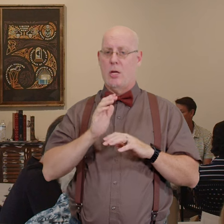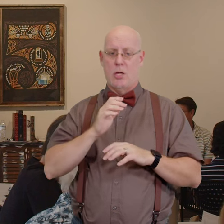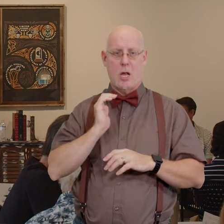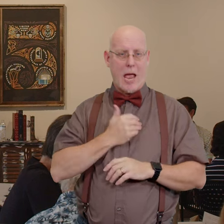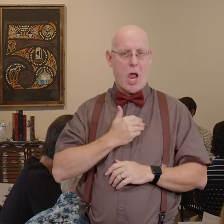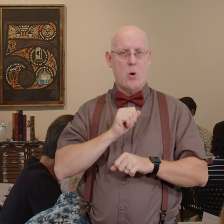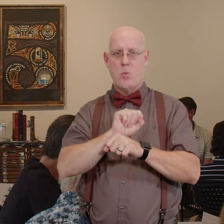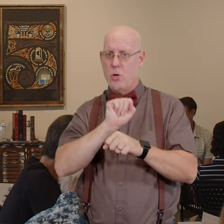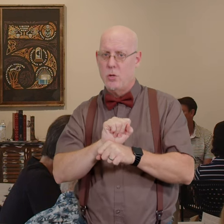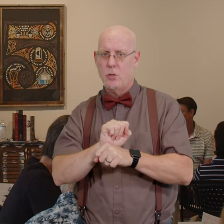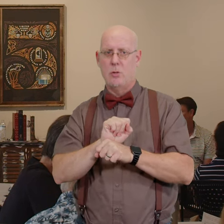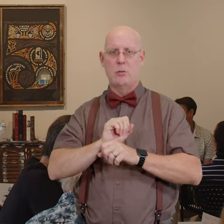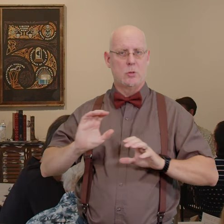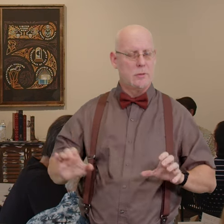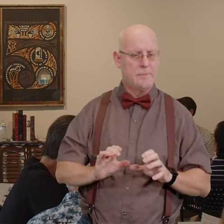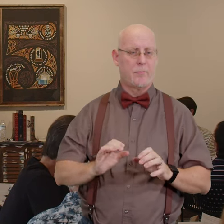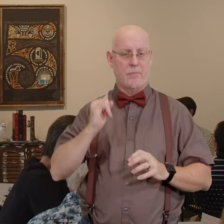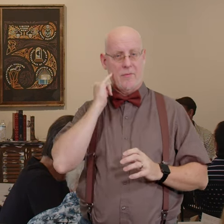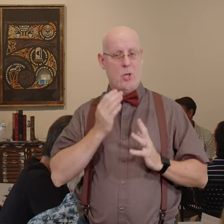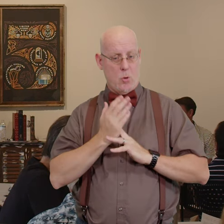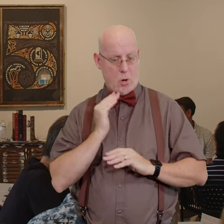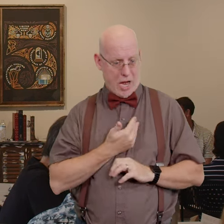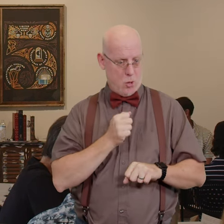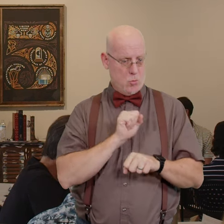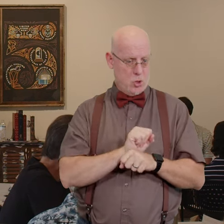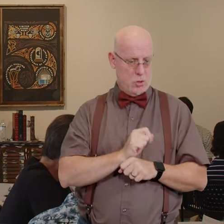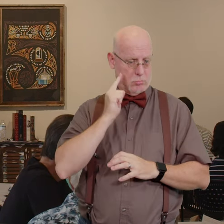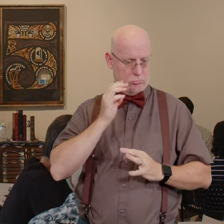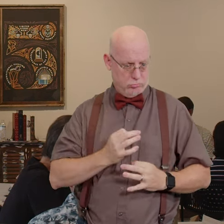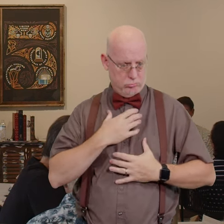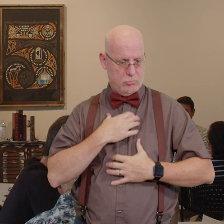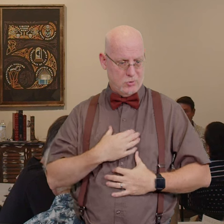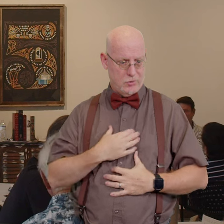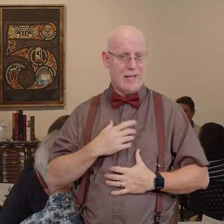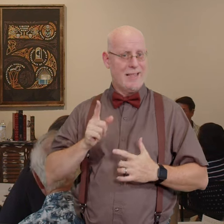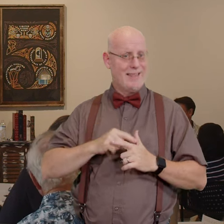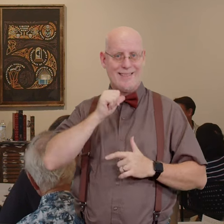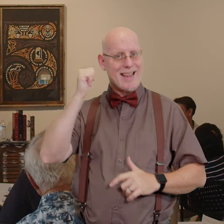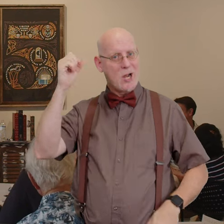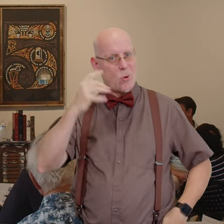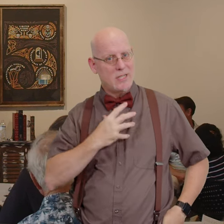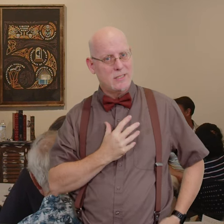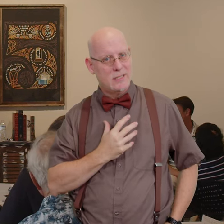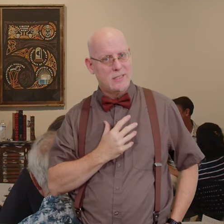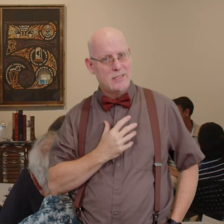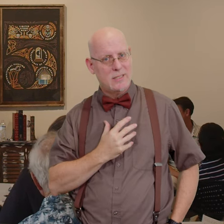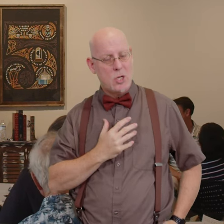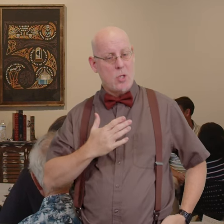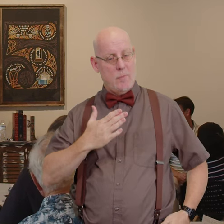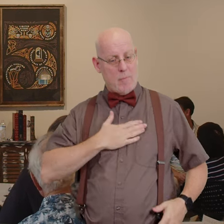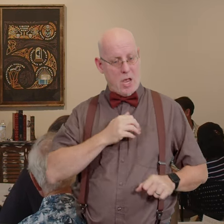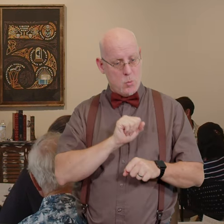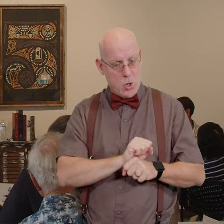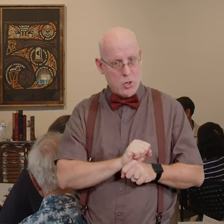will or exertion. So just so we're tracking, if it's by human will, it's not grace. If it's